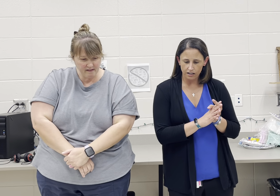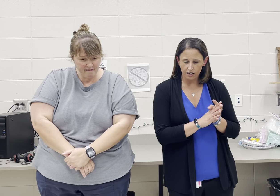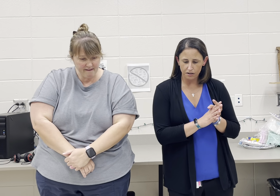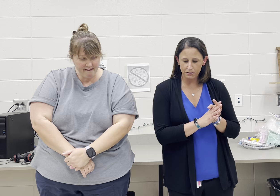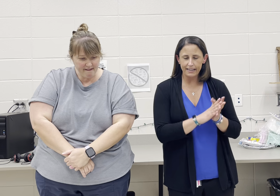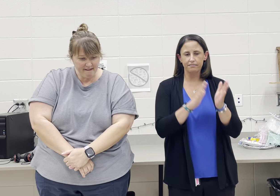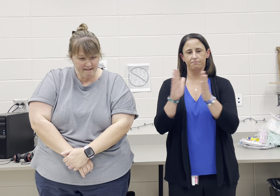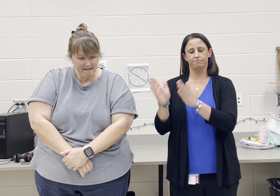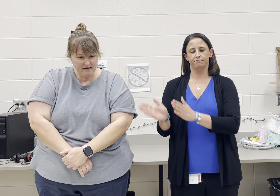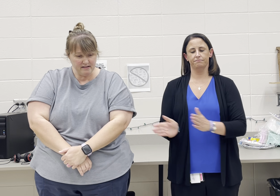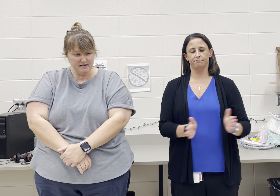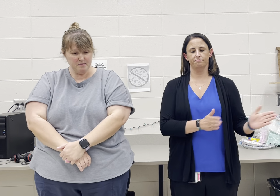I. Plan.